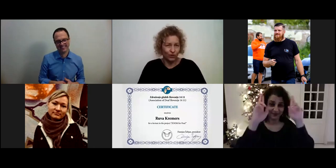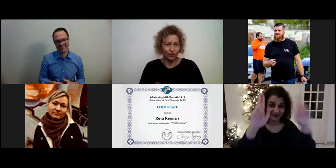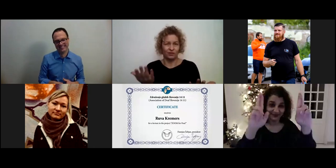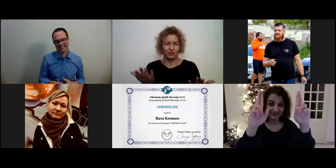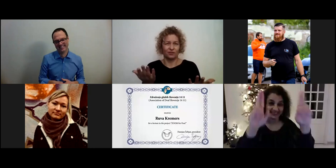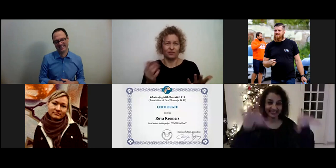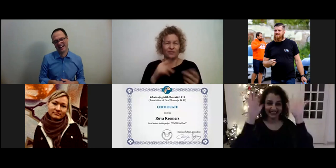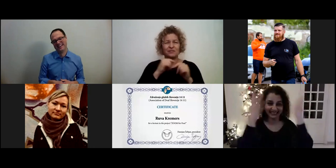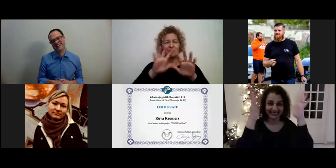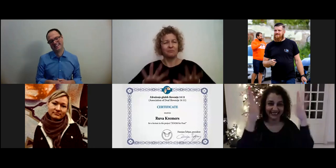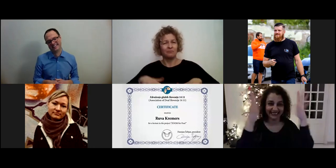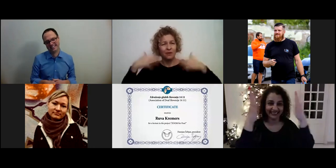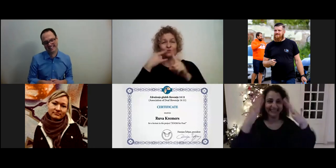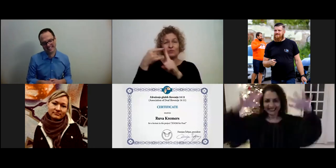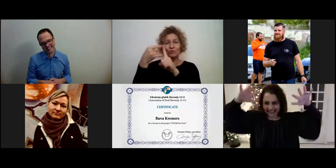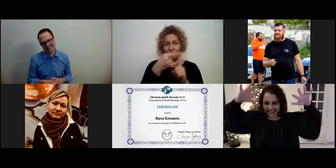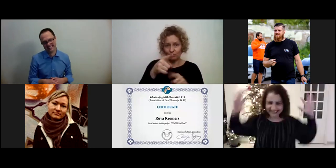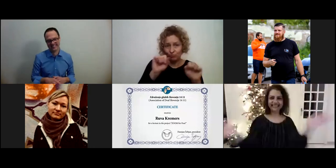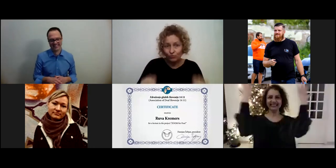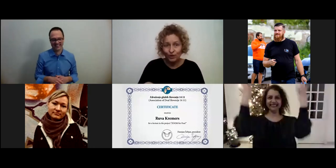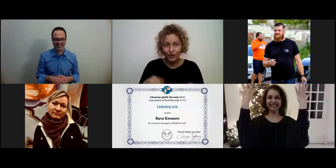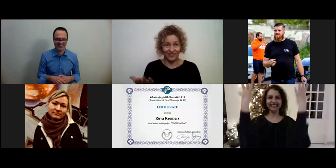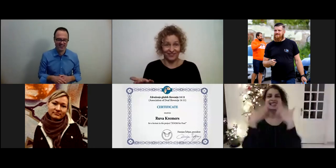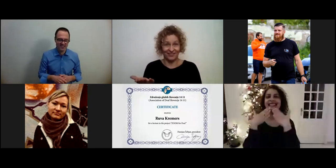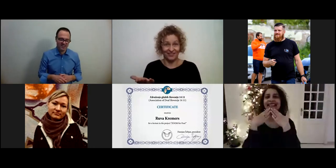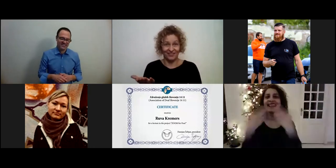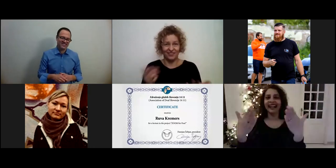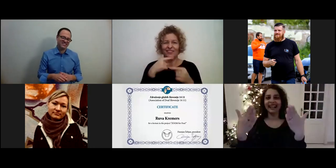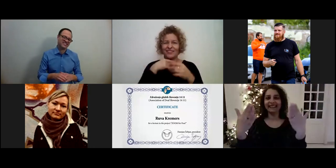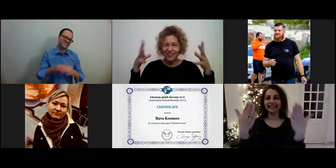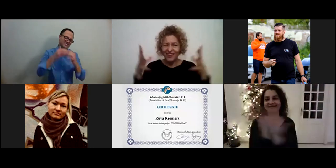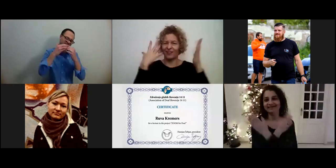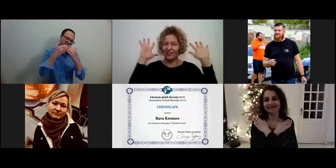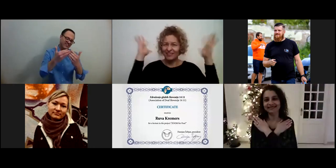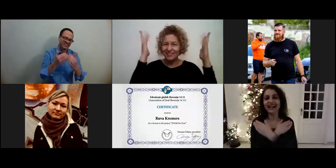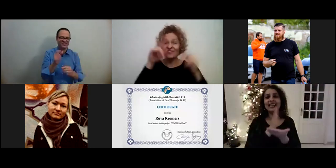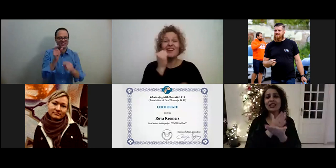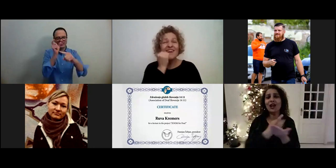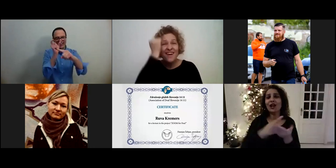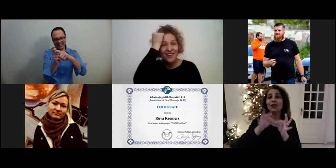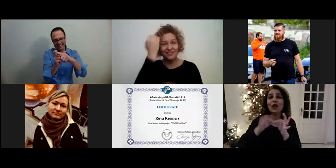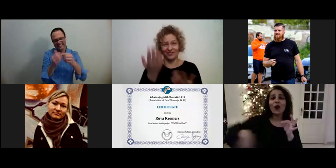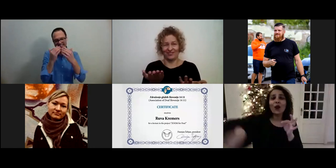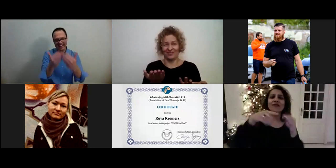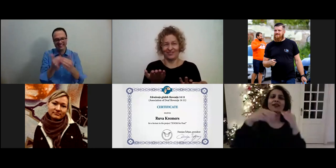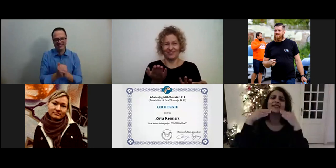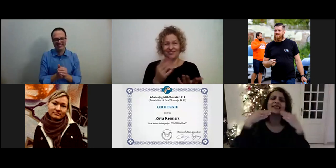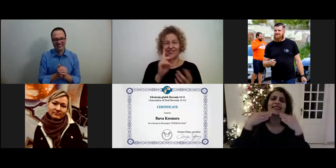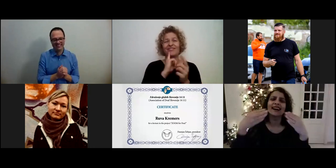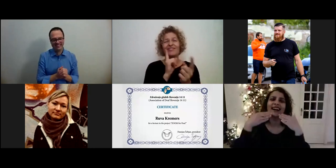great platform. Thank you, Dami. We wish you luck and fabulous. Thank you to